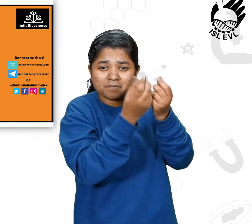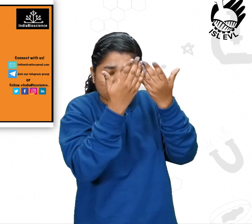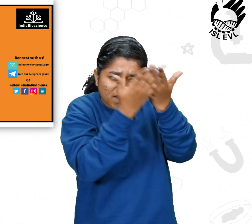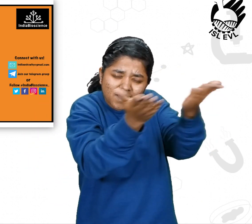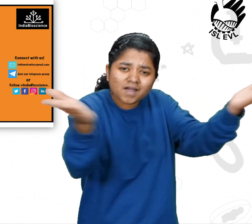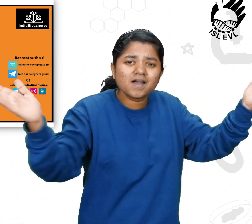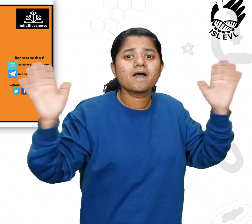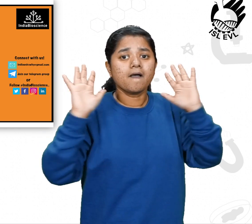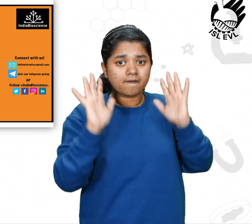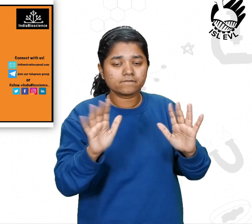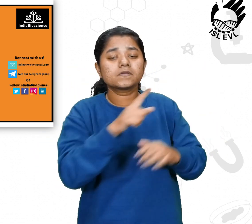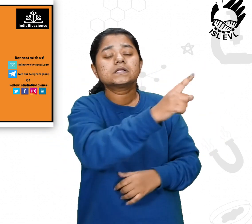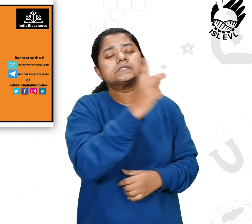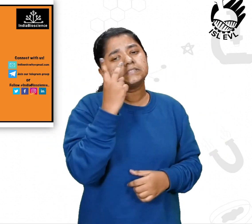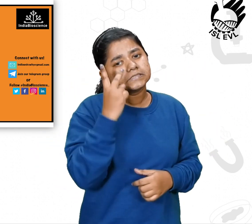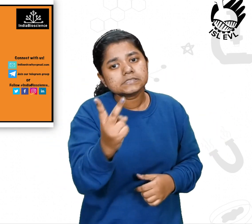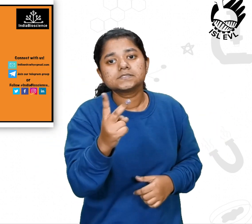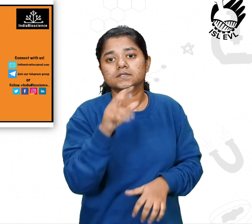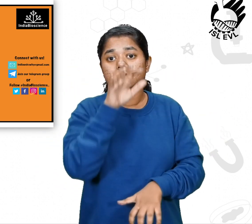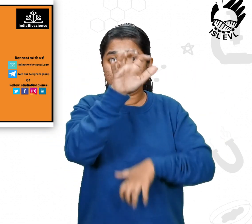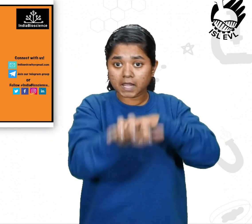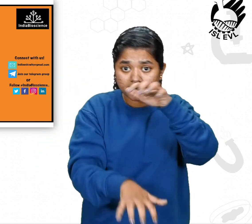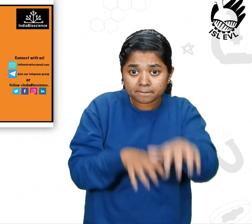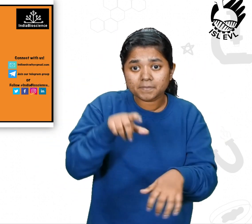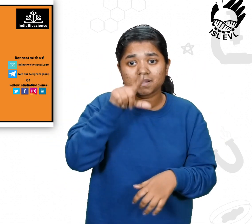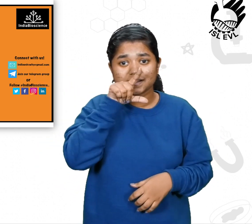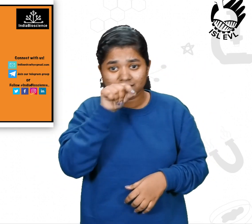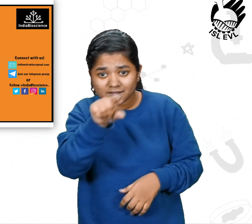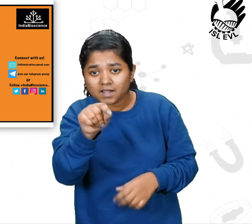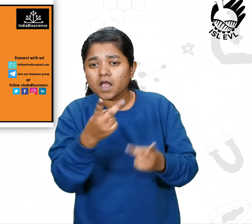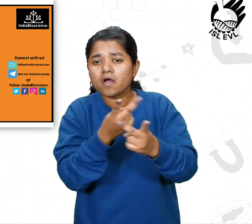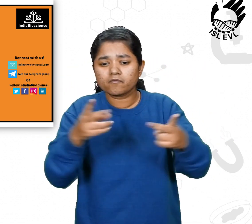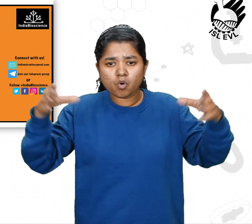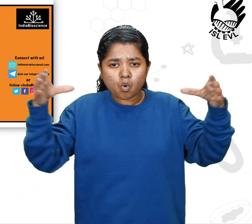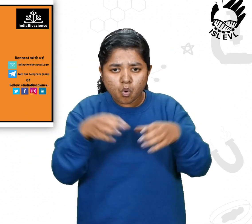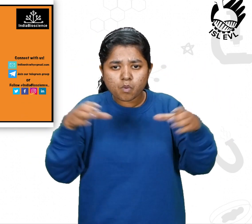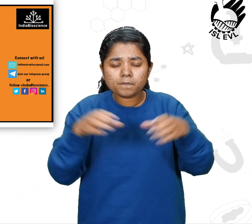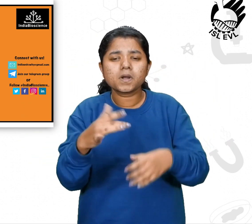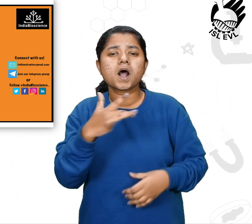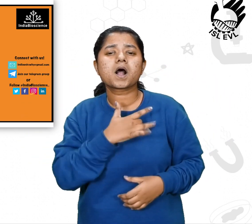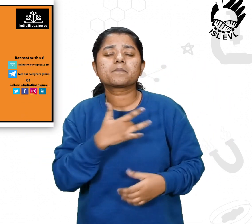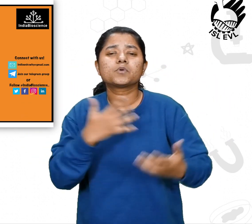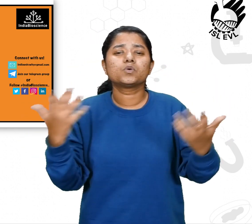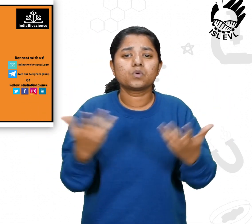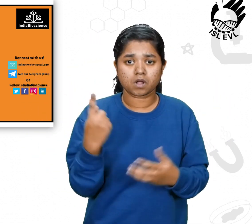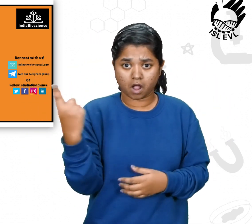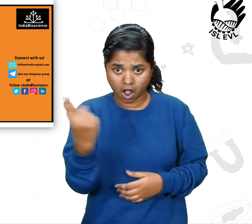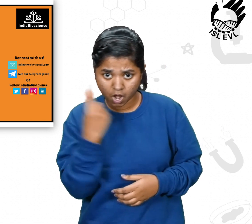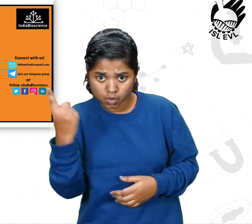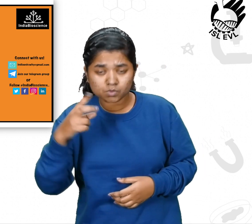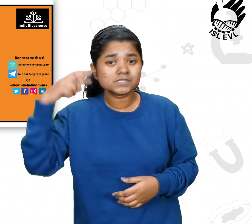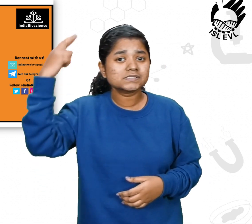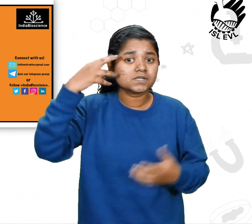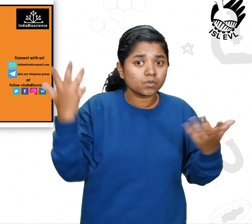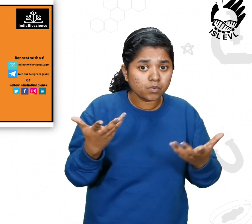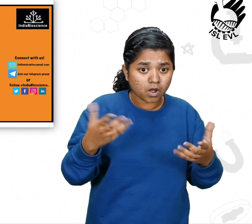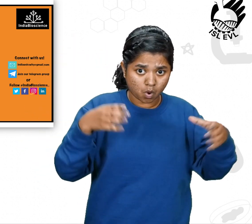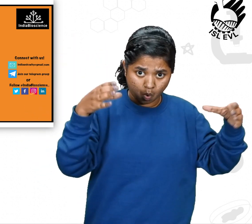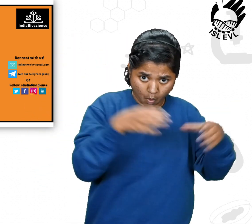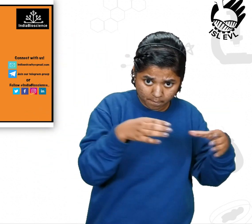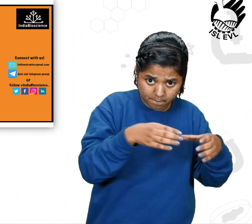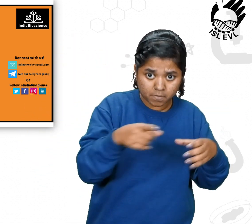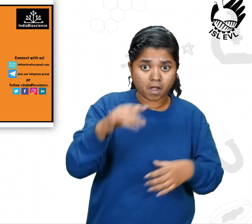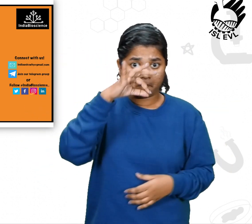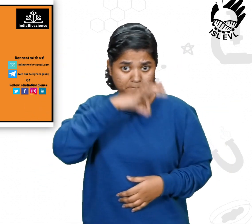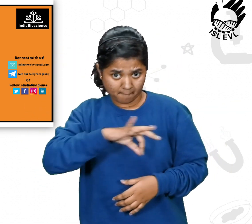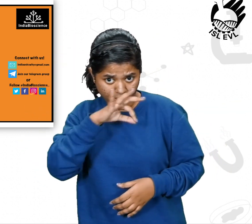to think of what are the costs of showing a group behavior, followed by what are the benefits of being